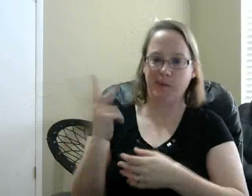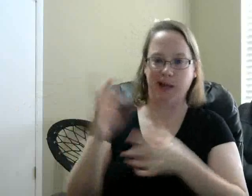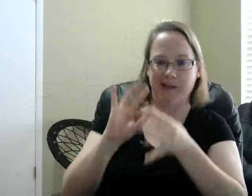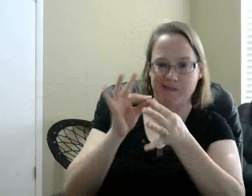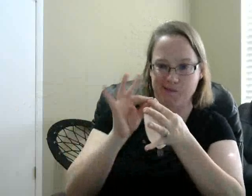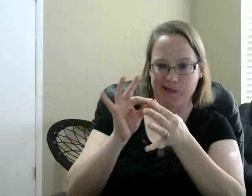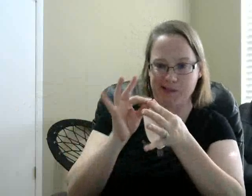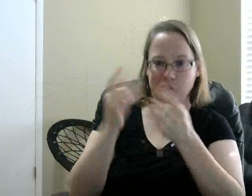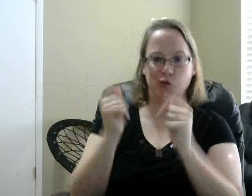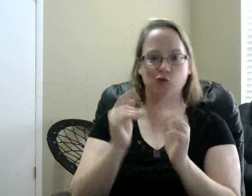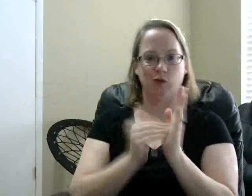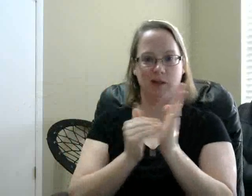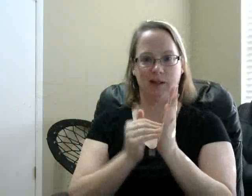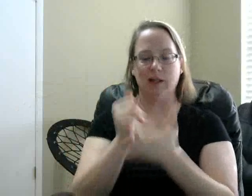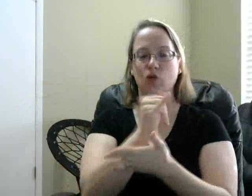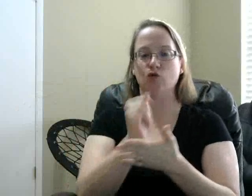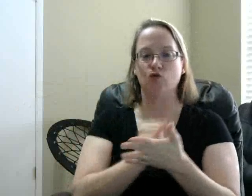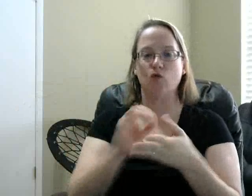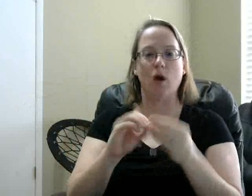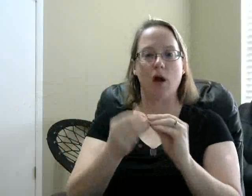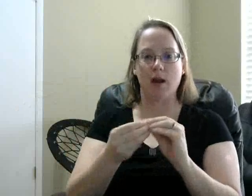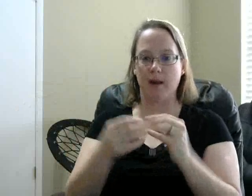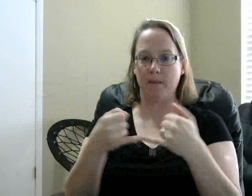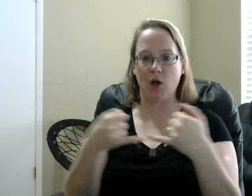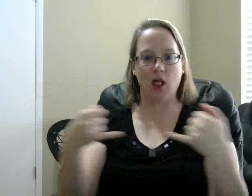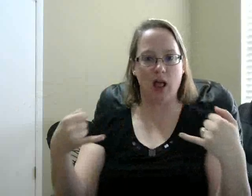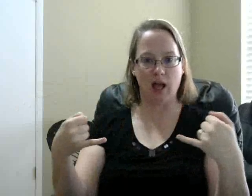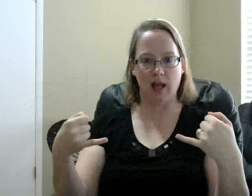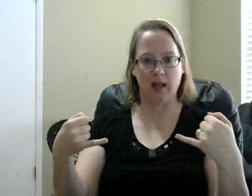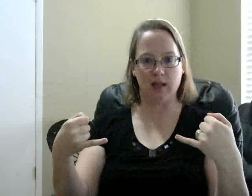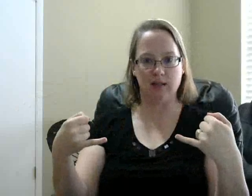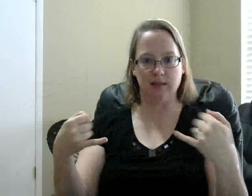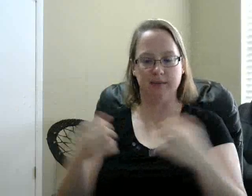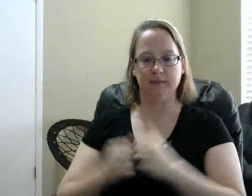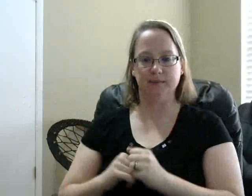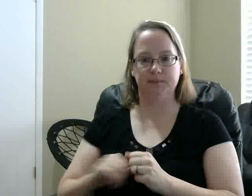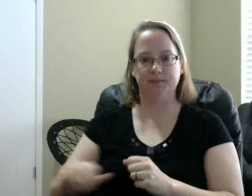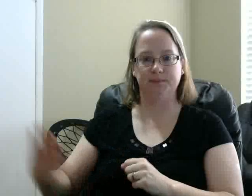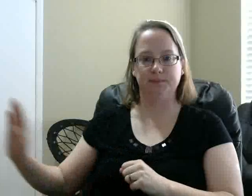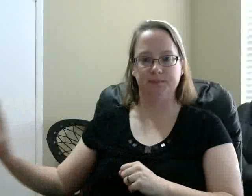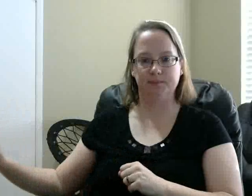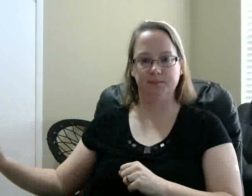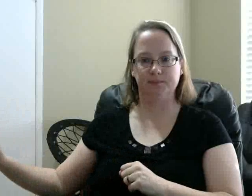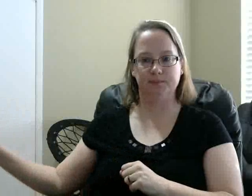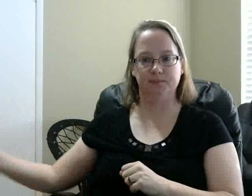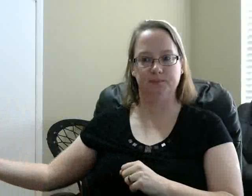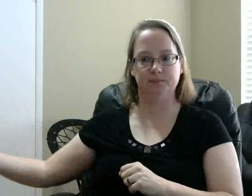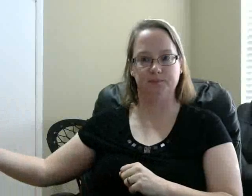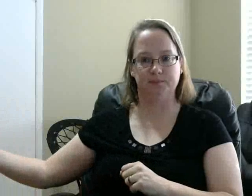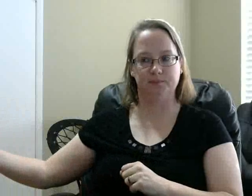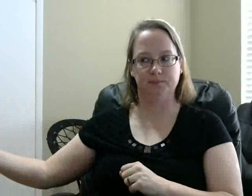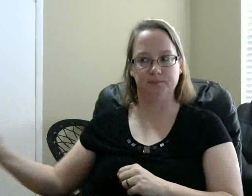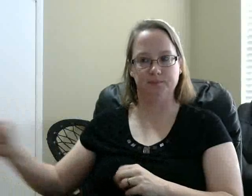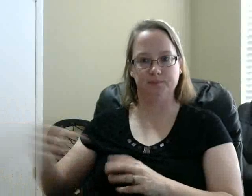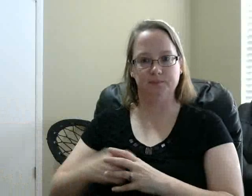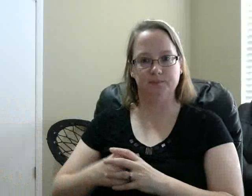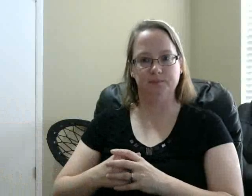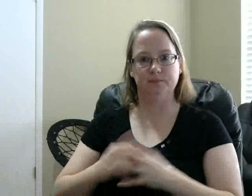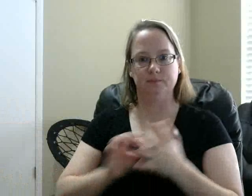number line. 0, 1, 2, 3, 4,